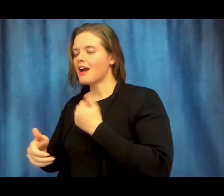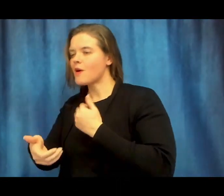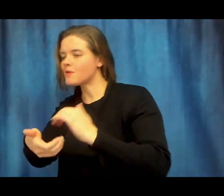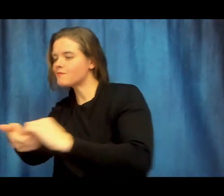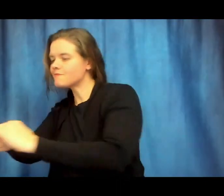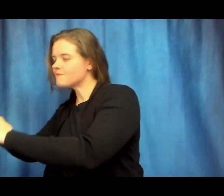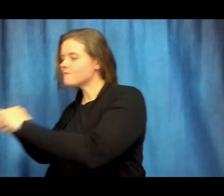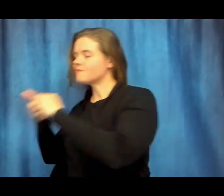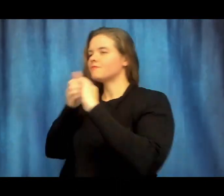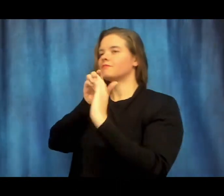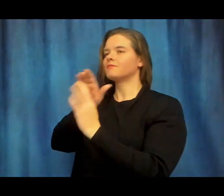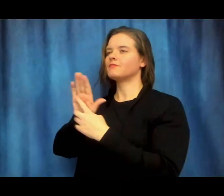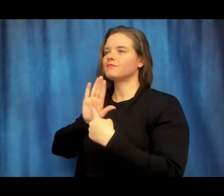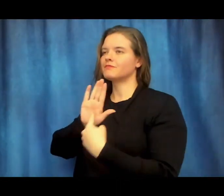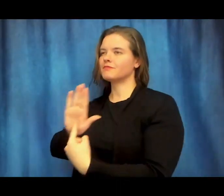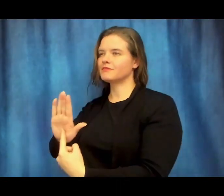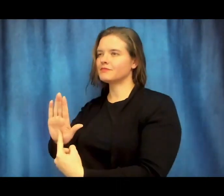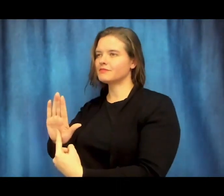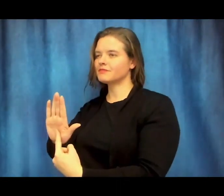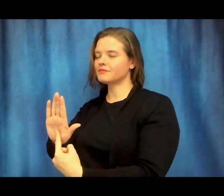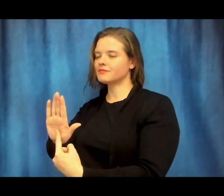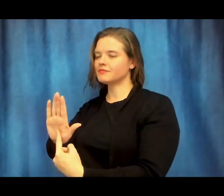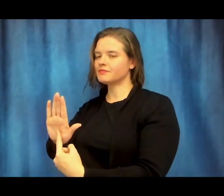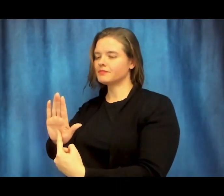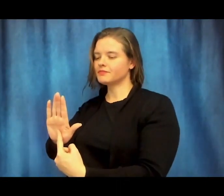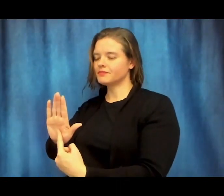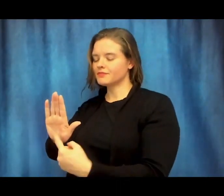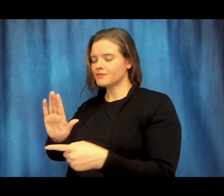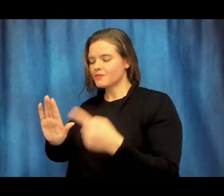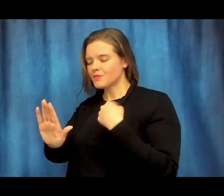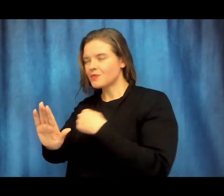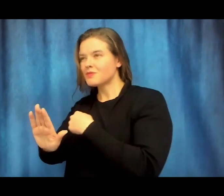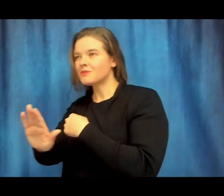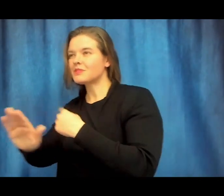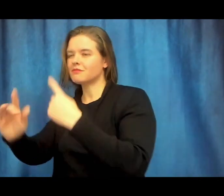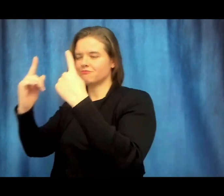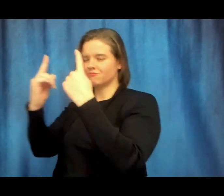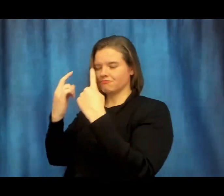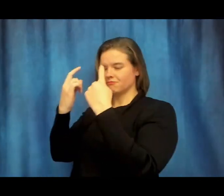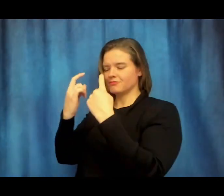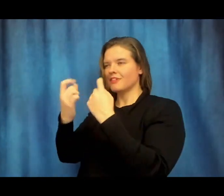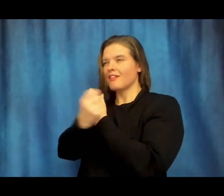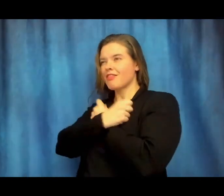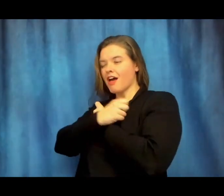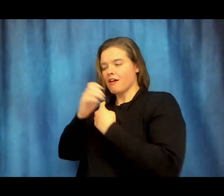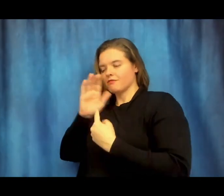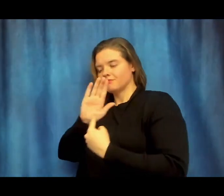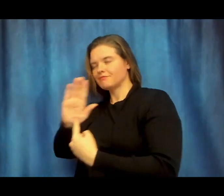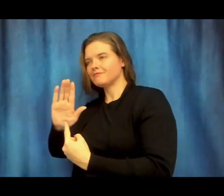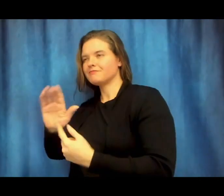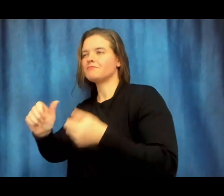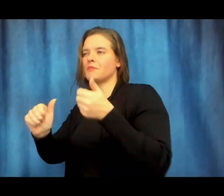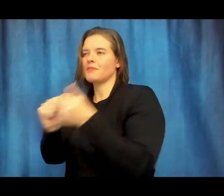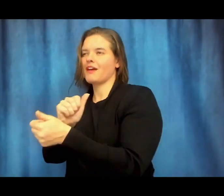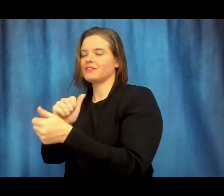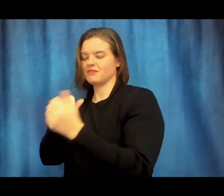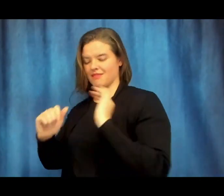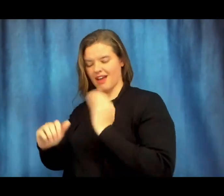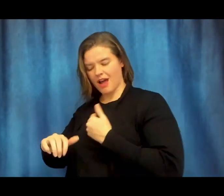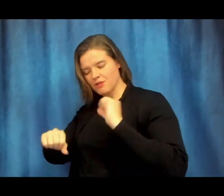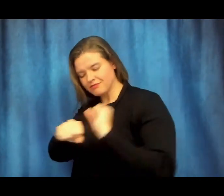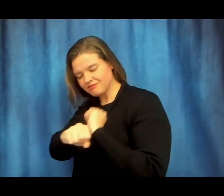our oneness be our witness. May we pass the litmus test of love, not by